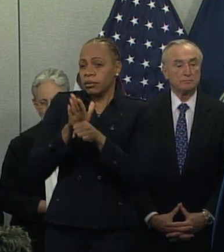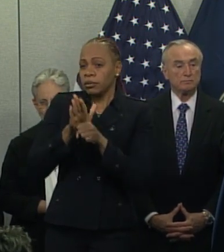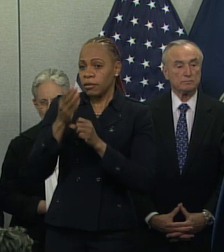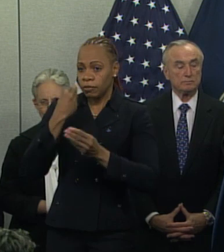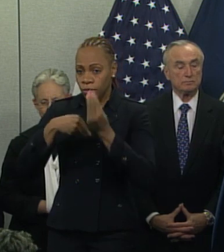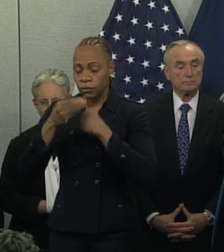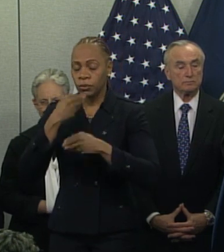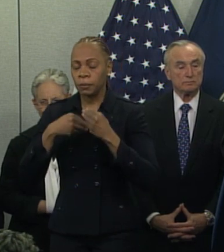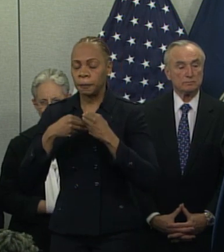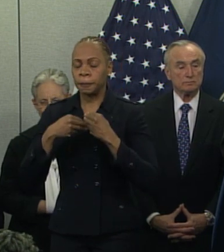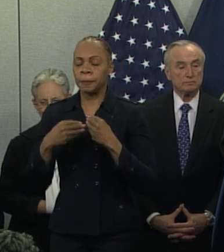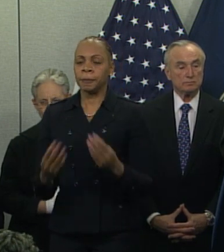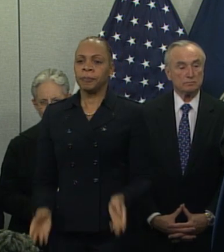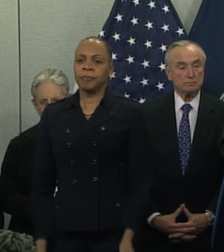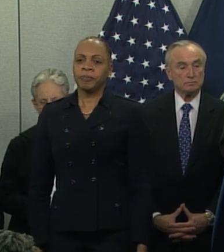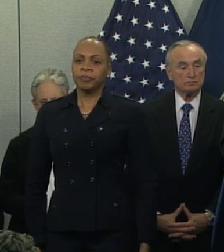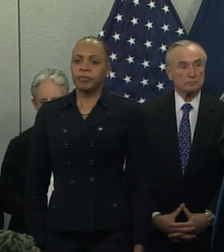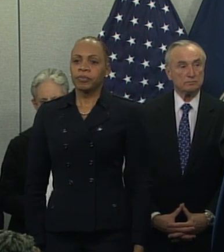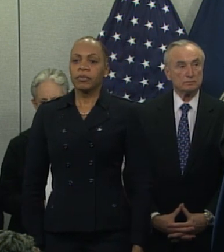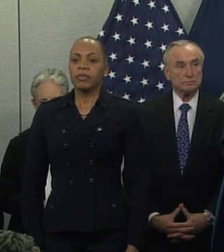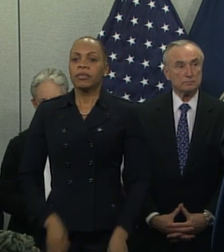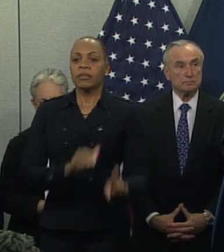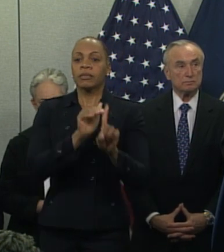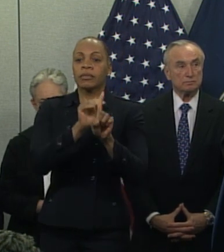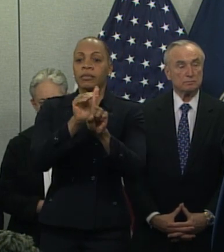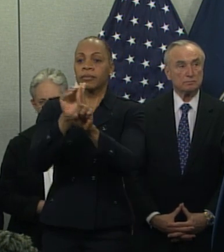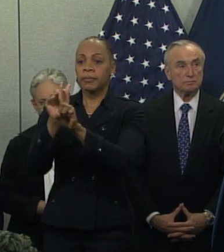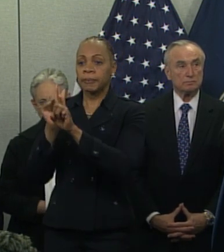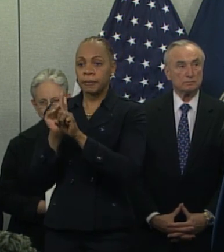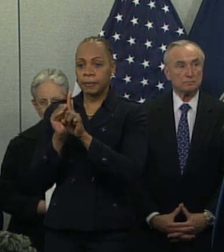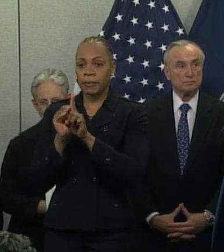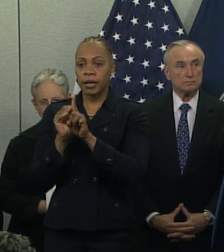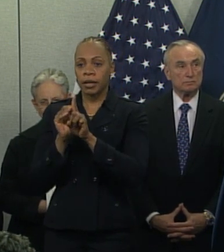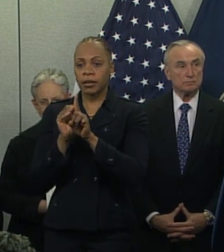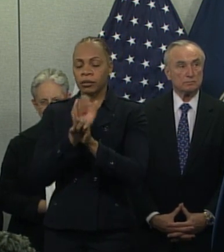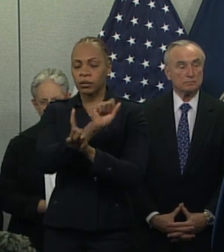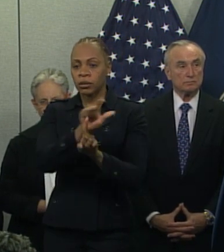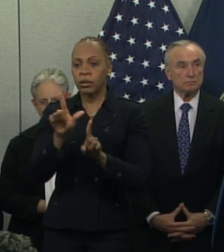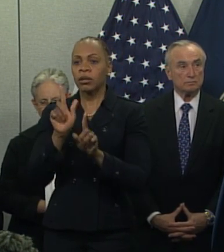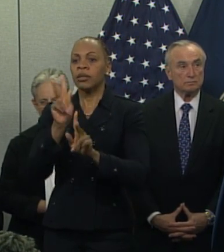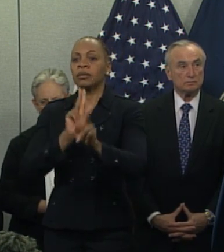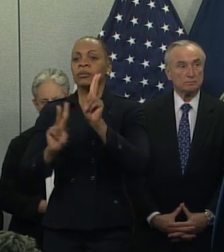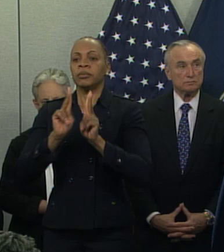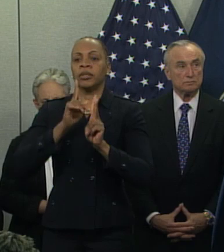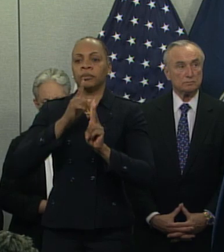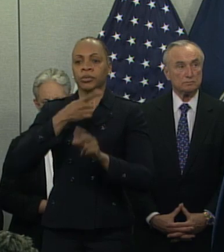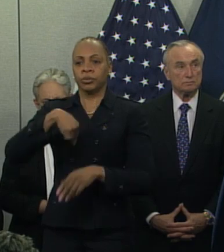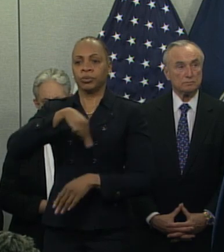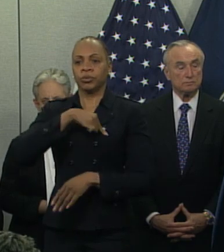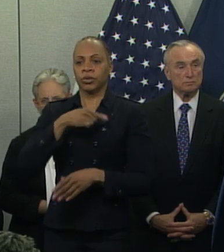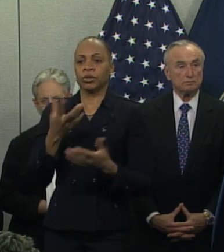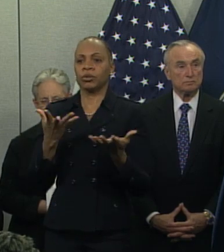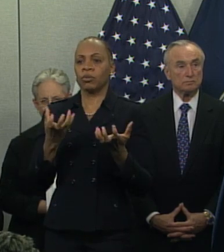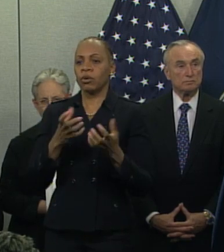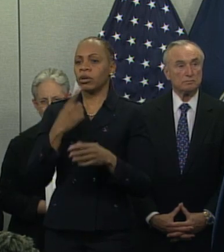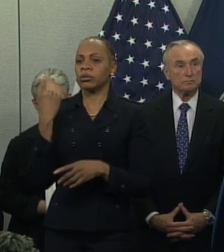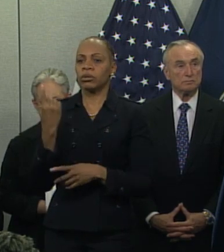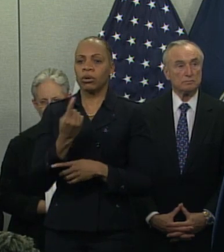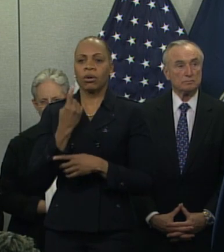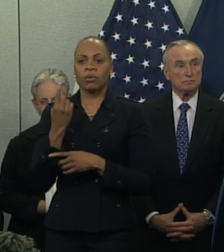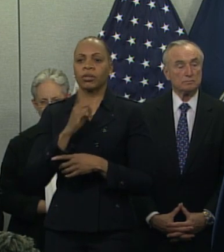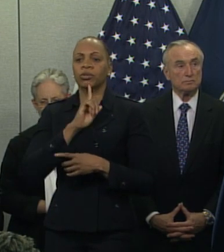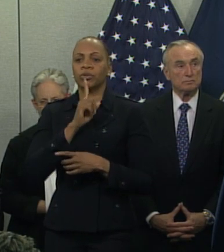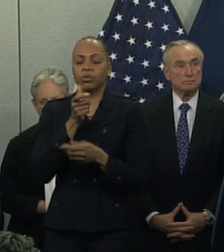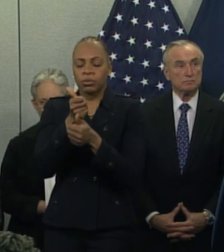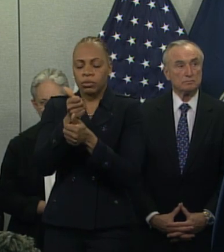eat. I remind people that we want always, and this is true